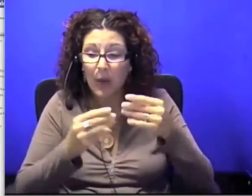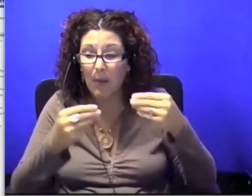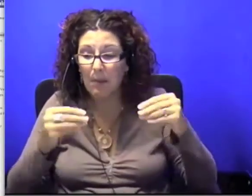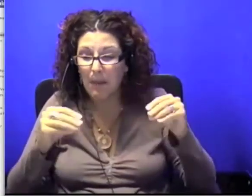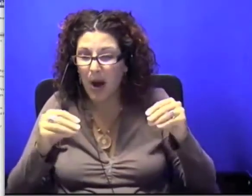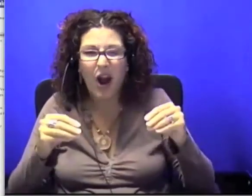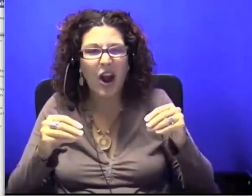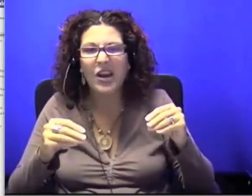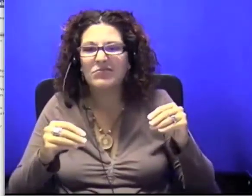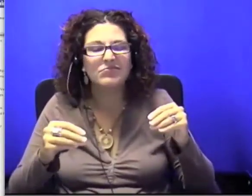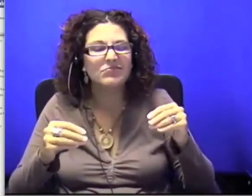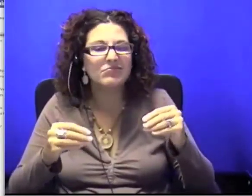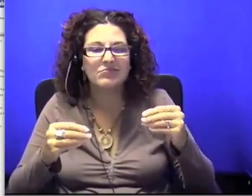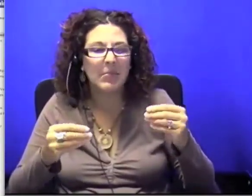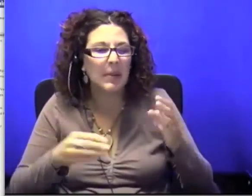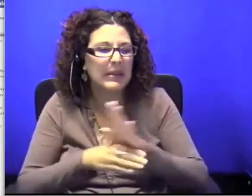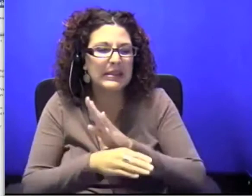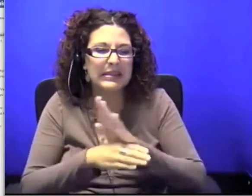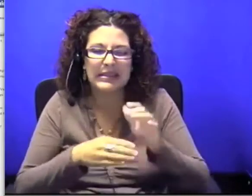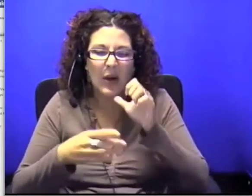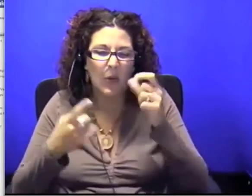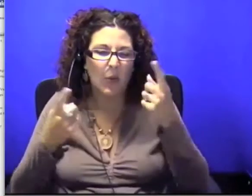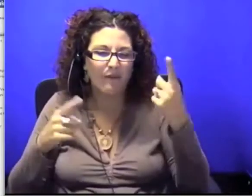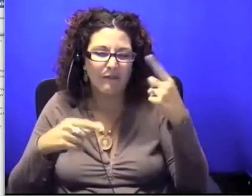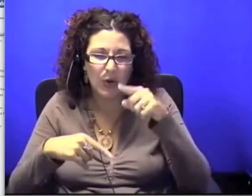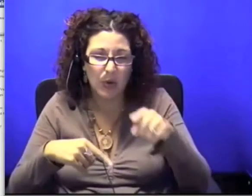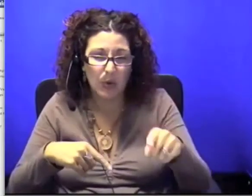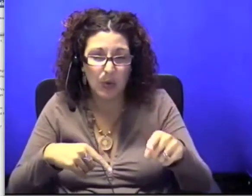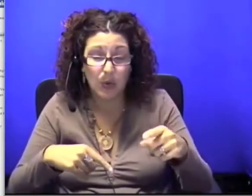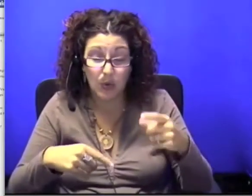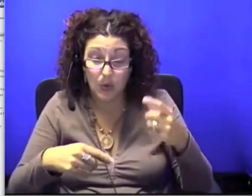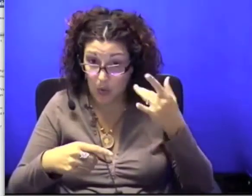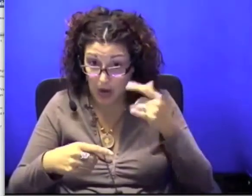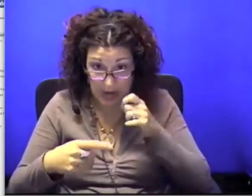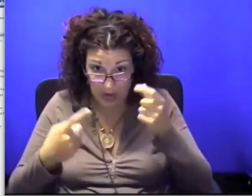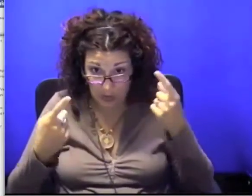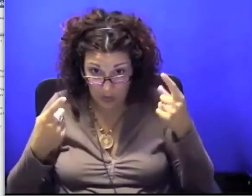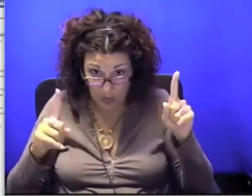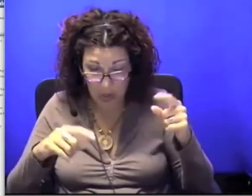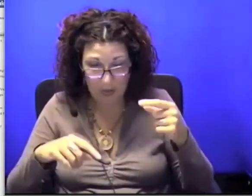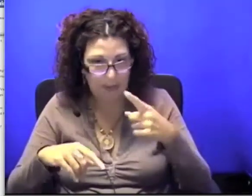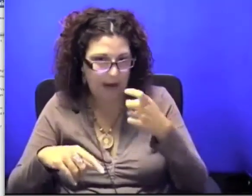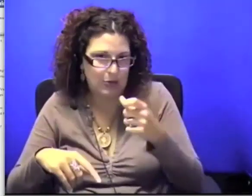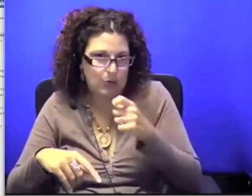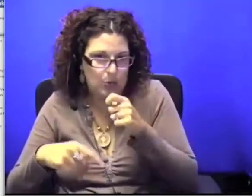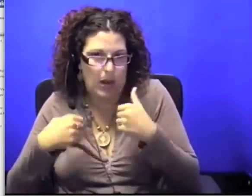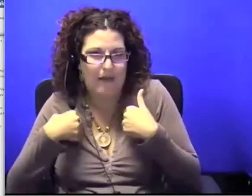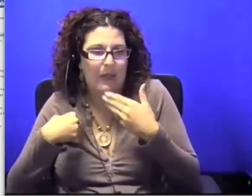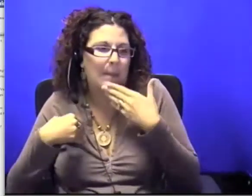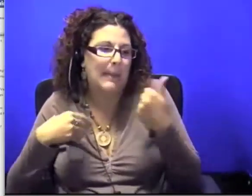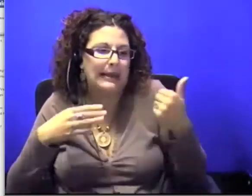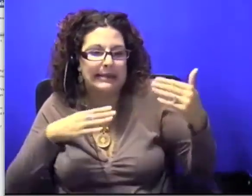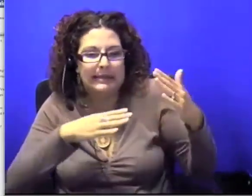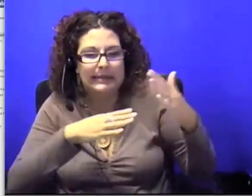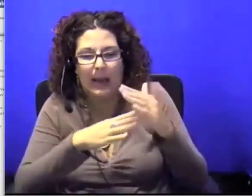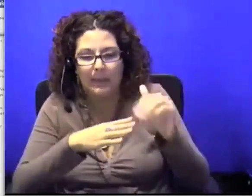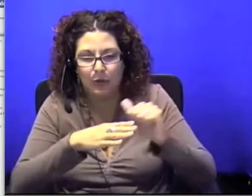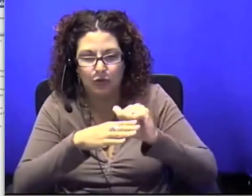been involved in network marketing before and got burned because it just didn't work for you. You know why it didn't work for you? Because you didn't have the best network